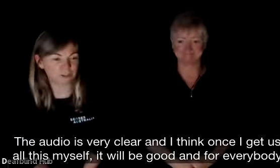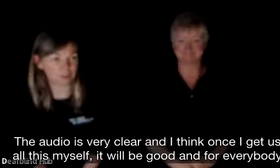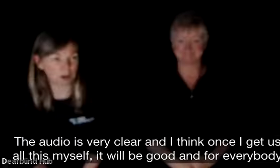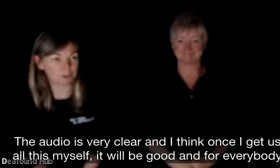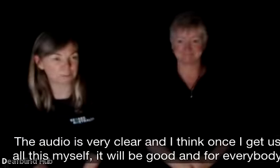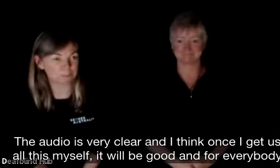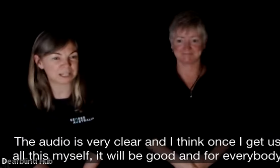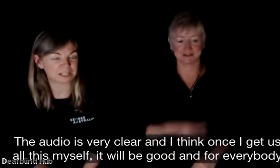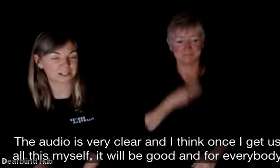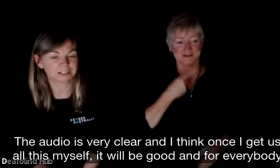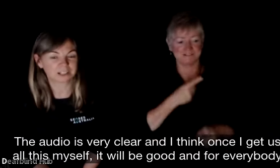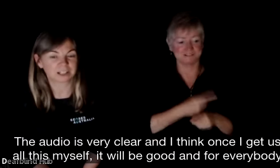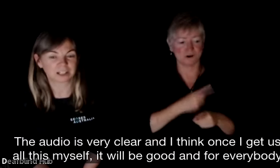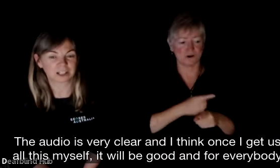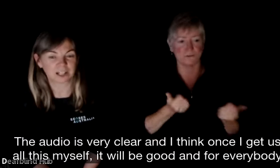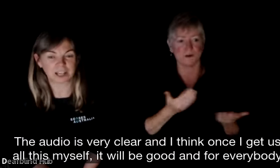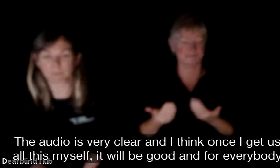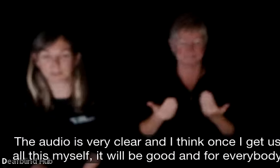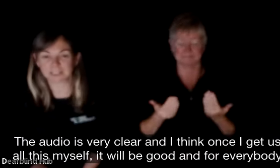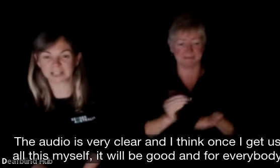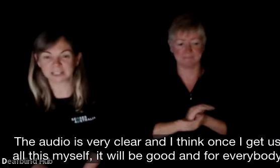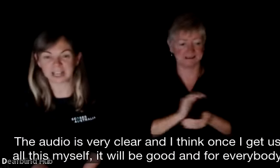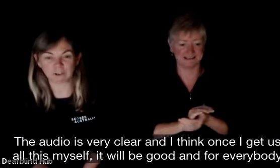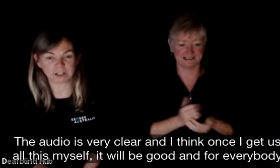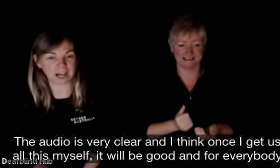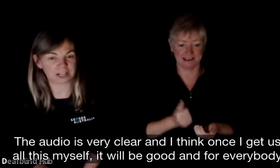You're very welcome, Peter. And I'm